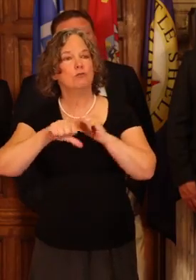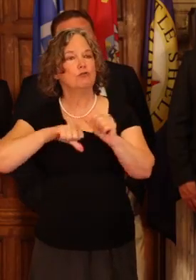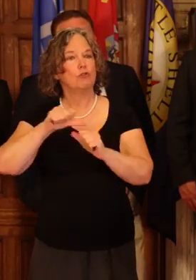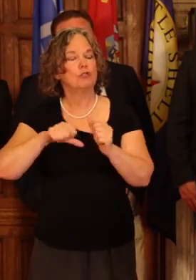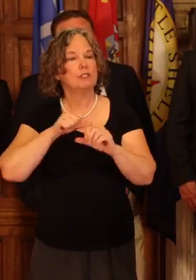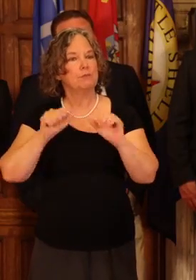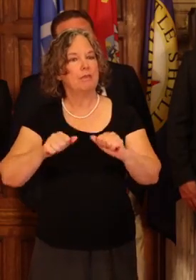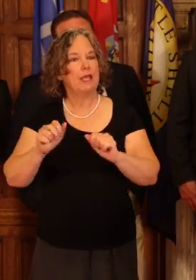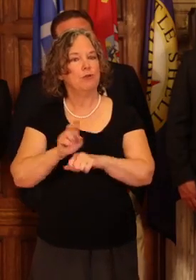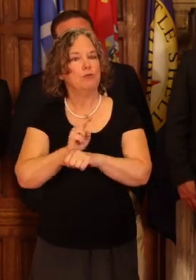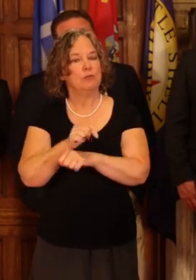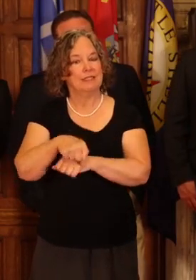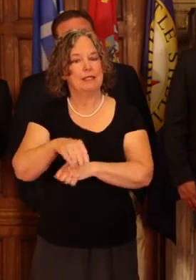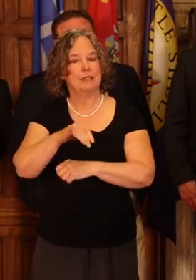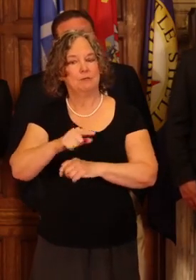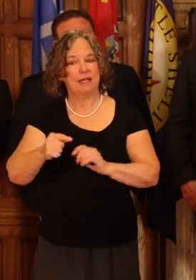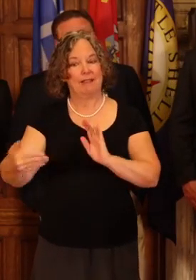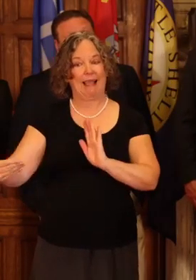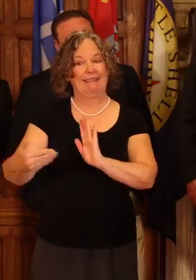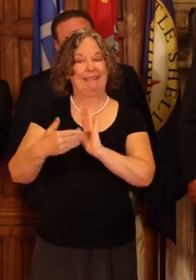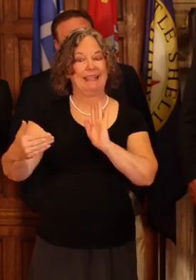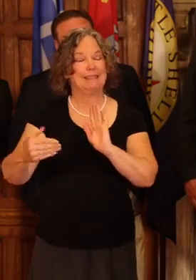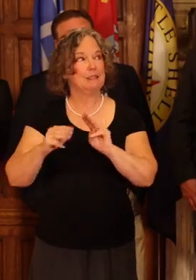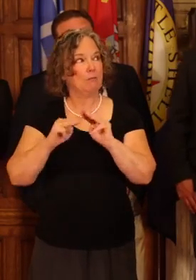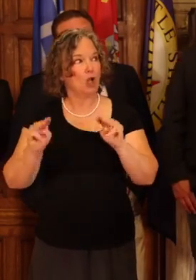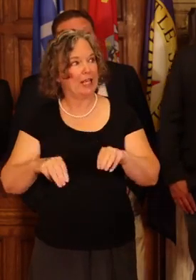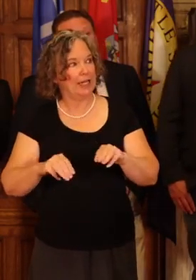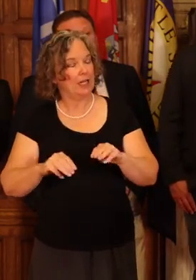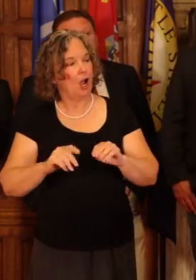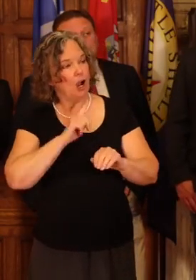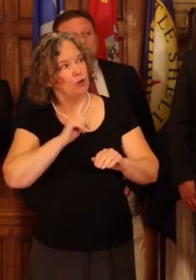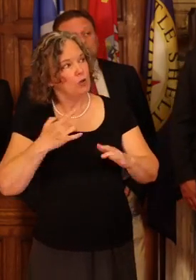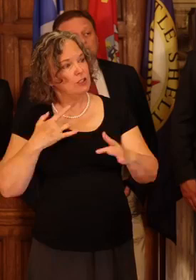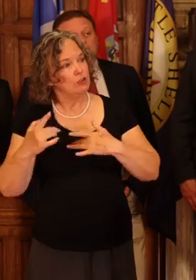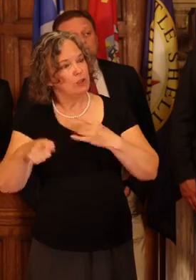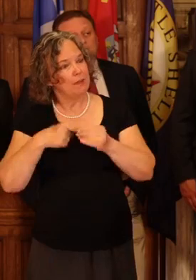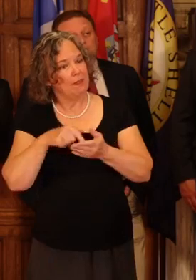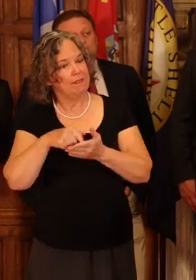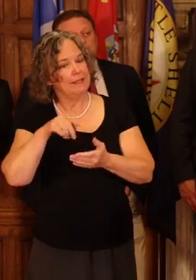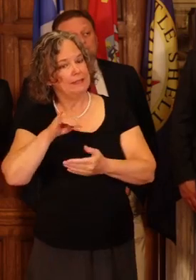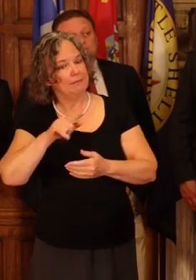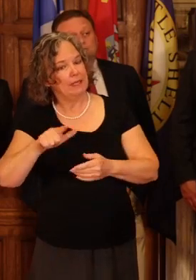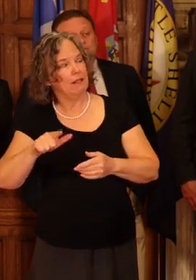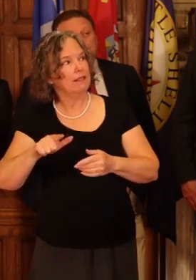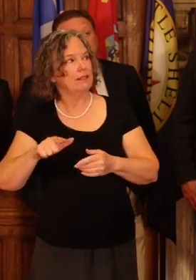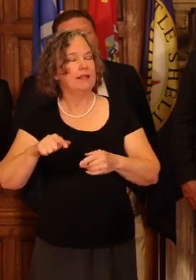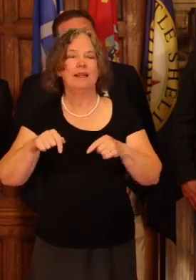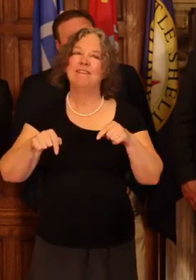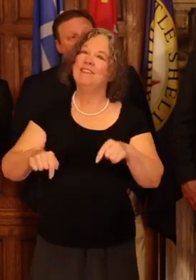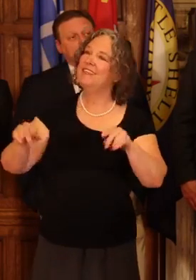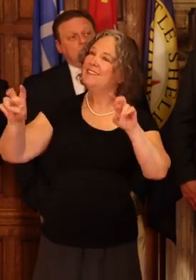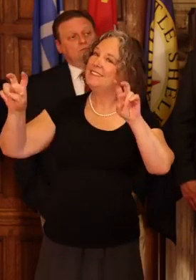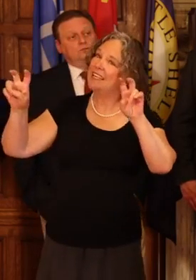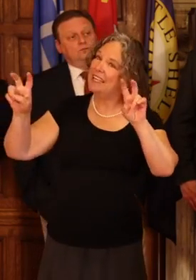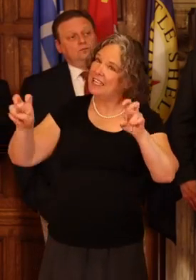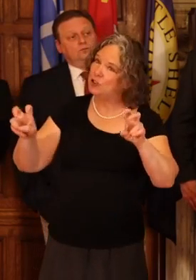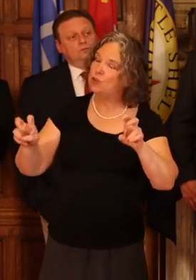against Montana. How concerned are you at this point of that being a reality in the state? Well, this is an issue